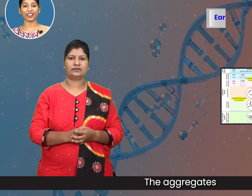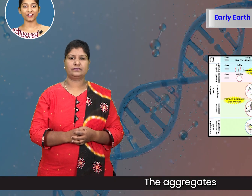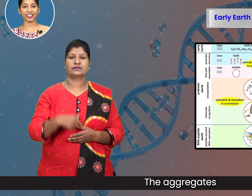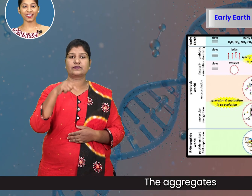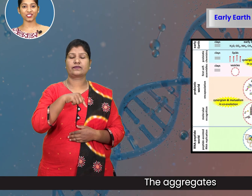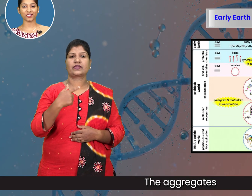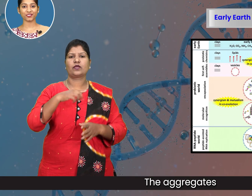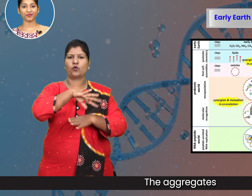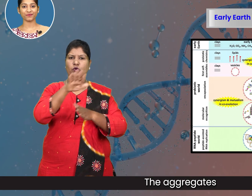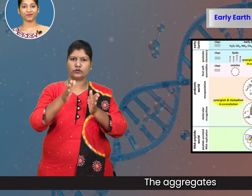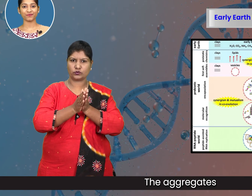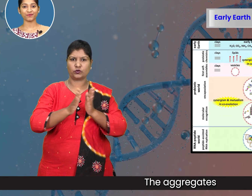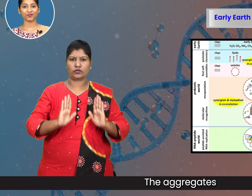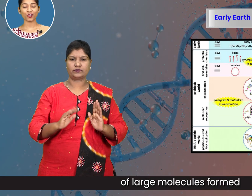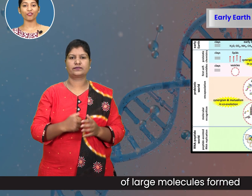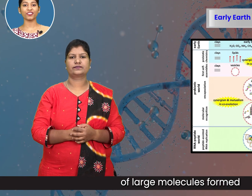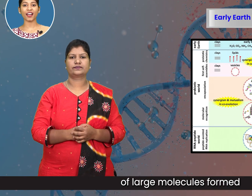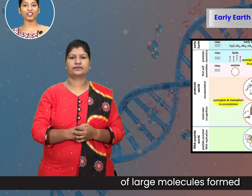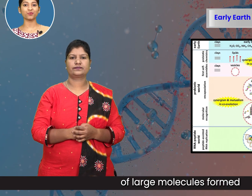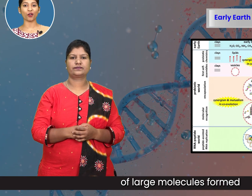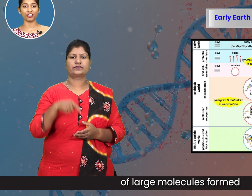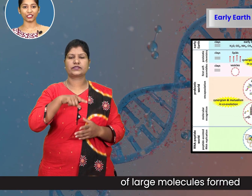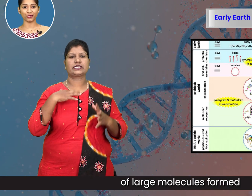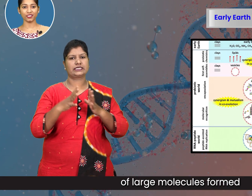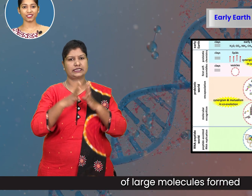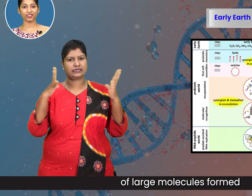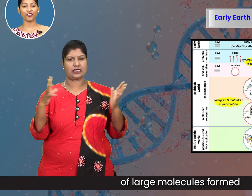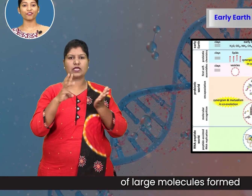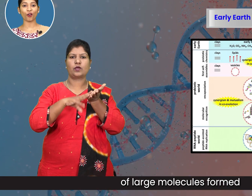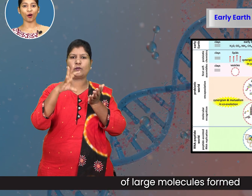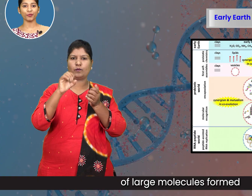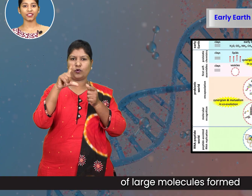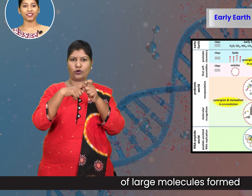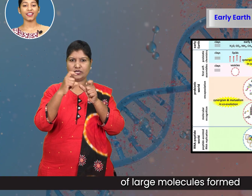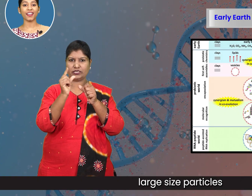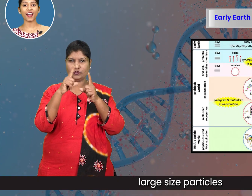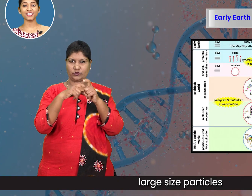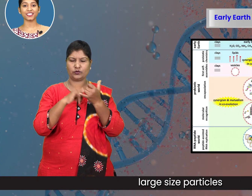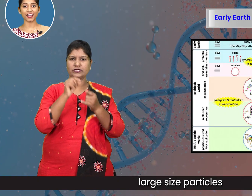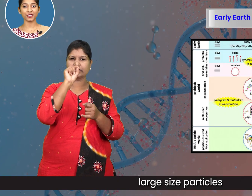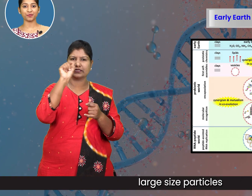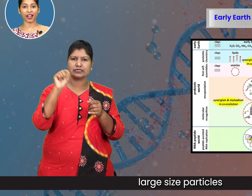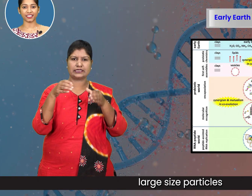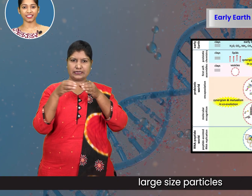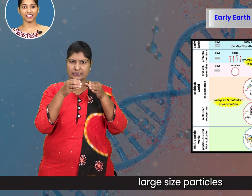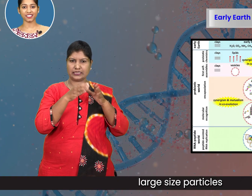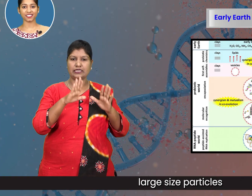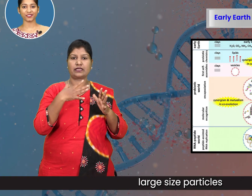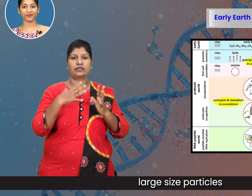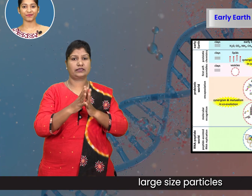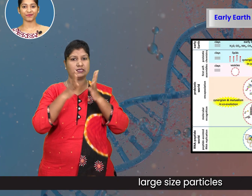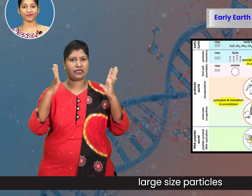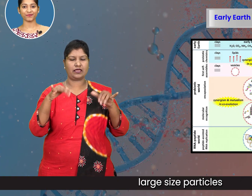The aggregates of large molecules formed large-sized